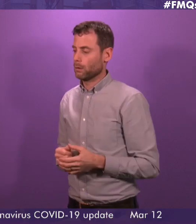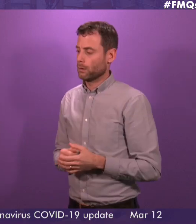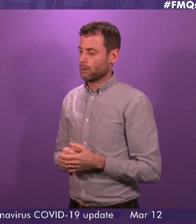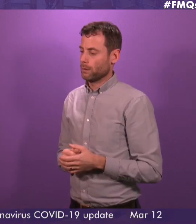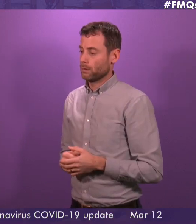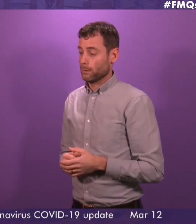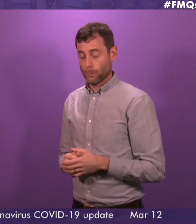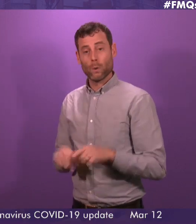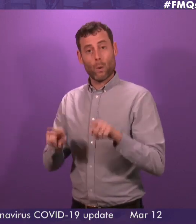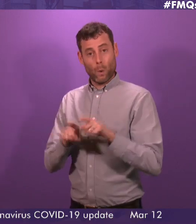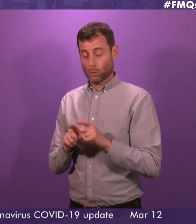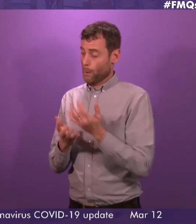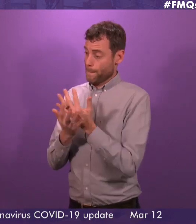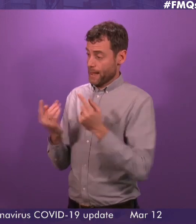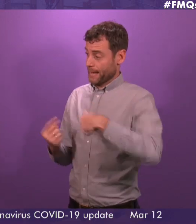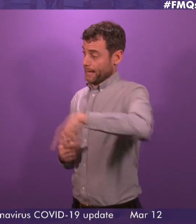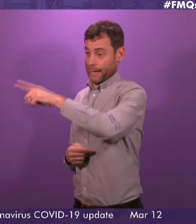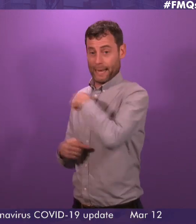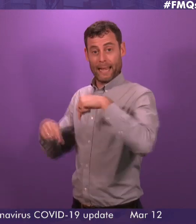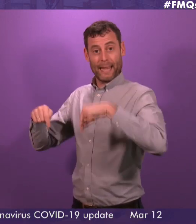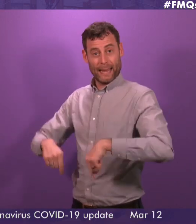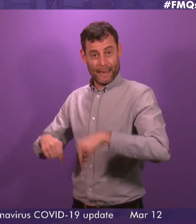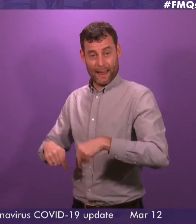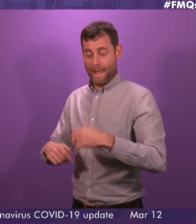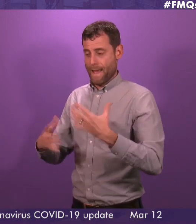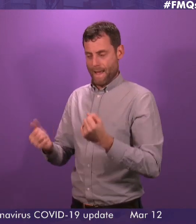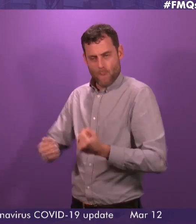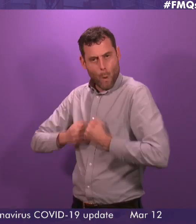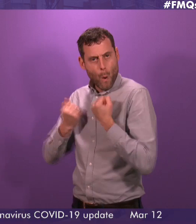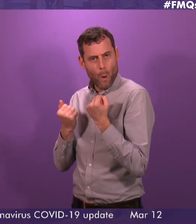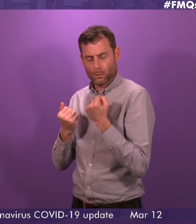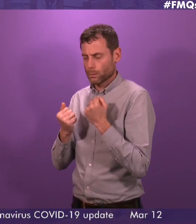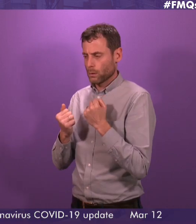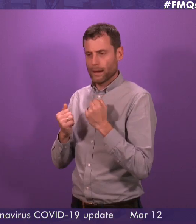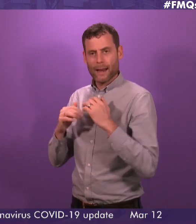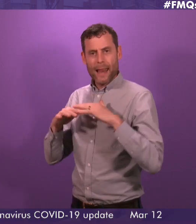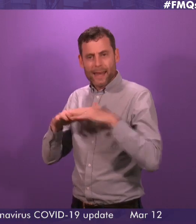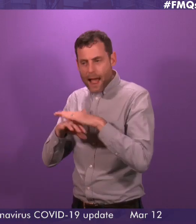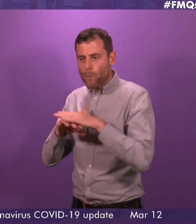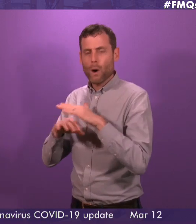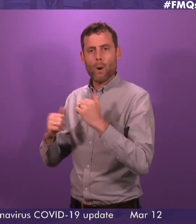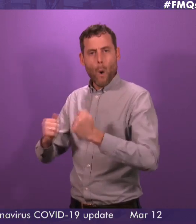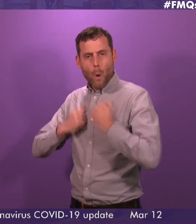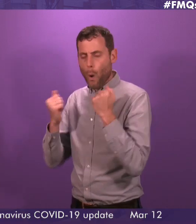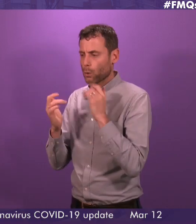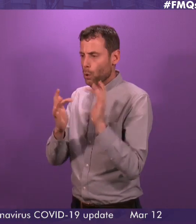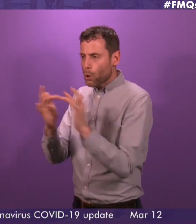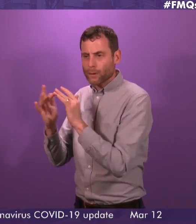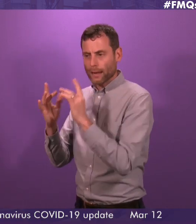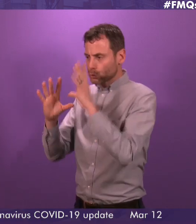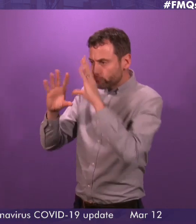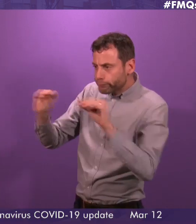of us in this chamber, all of whom have our own contacts, our own networks, our own responsibilities to our constituents,